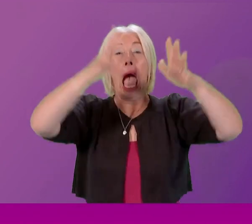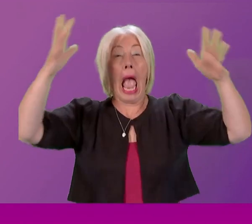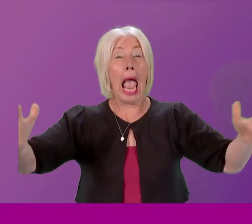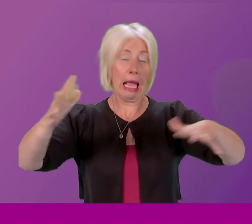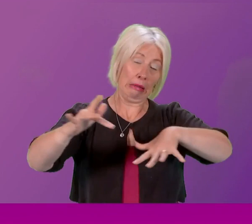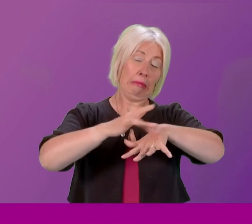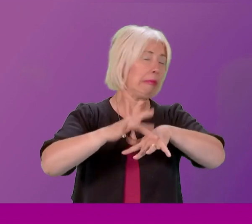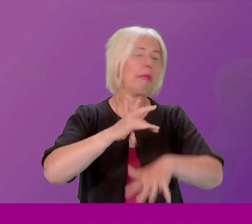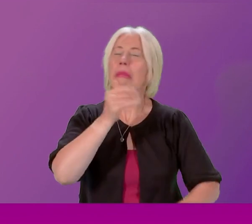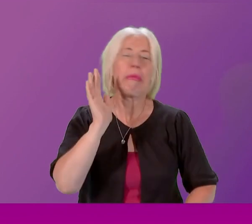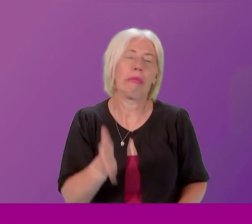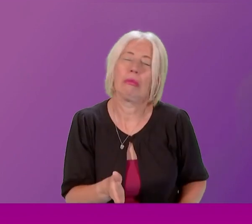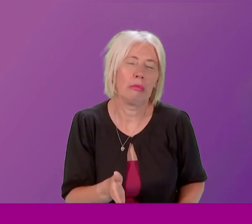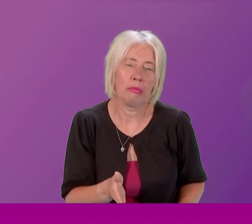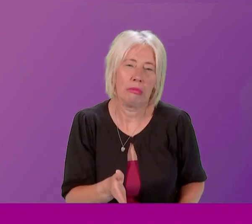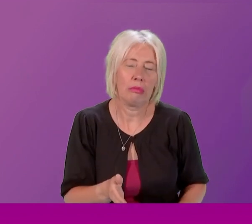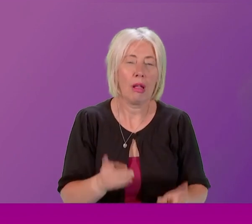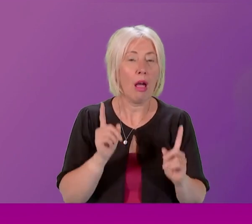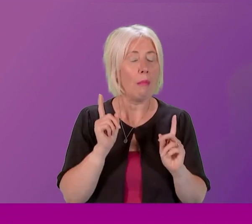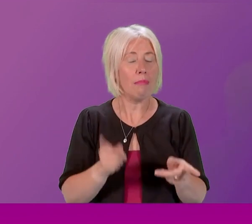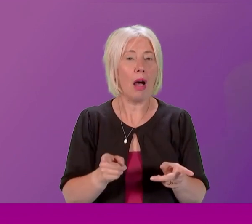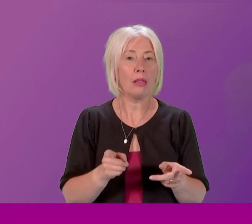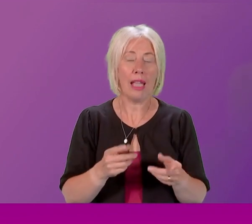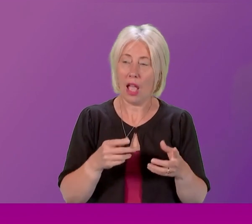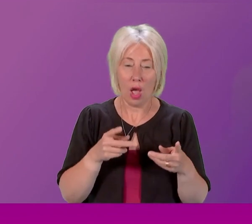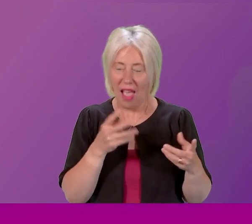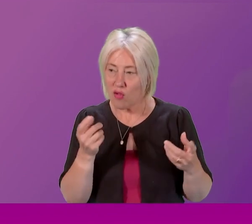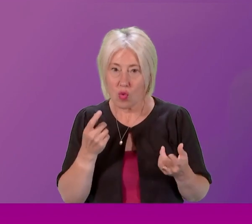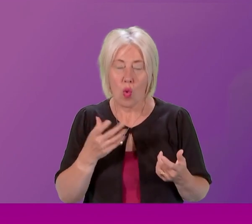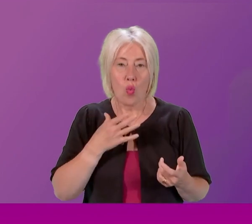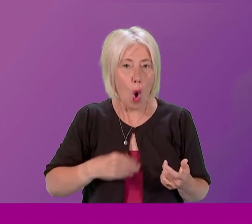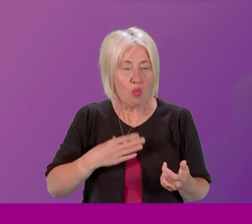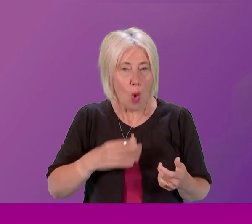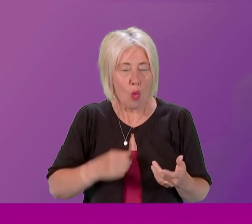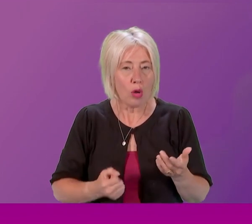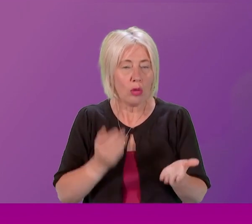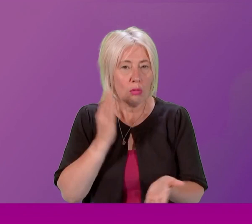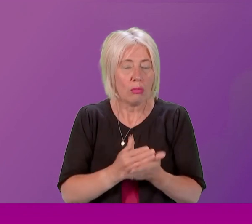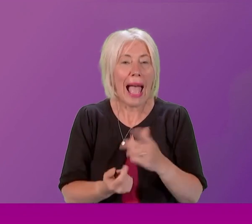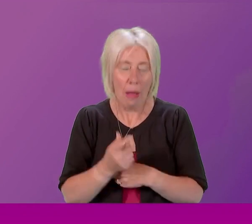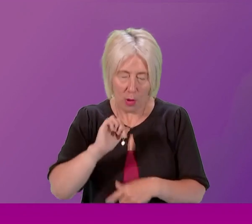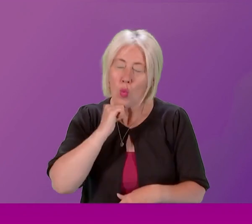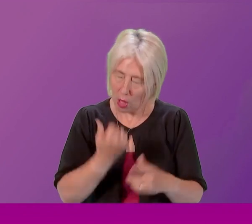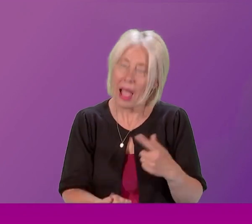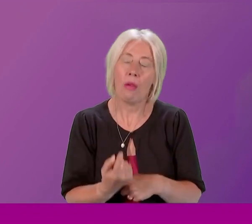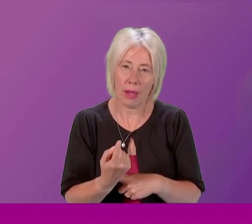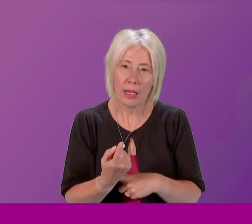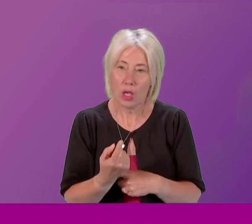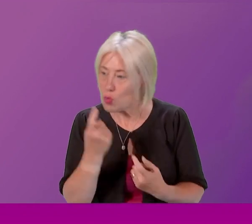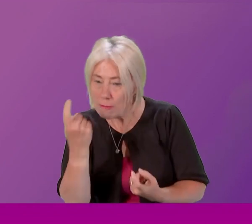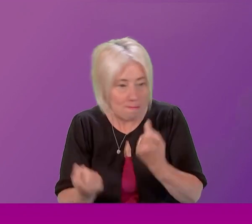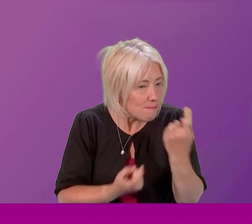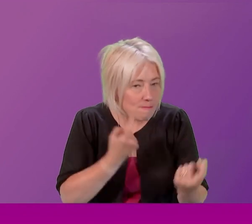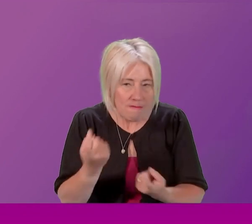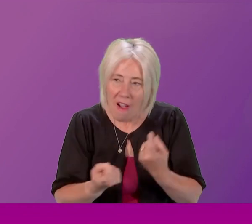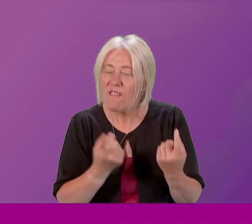example. But I think, you know, where there's a way, there's a will. I really feel that. And I think that